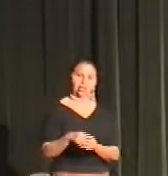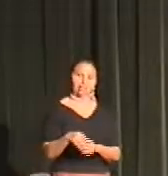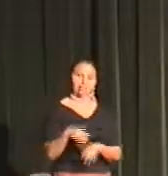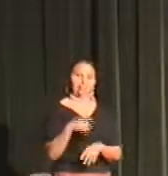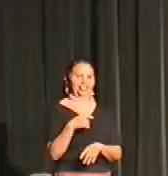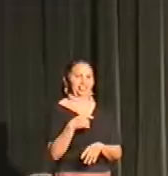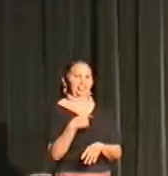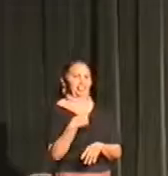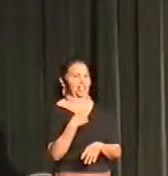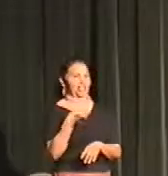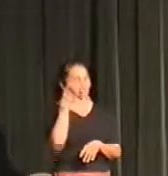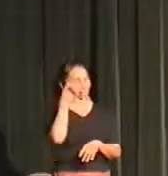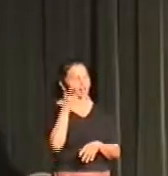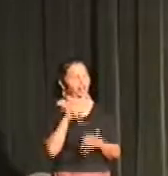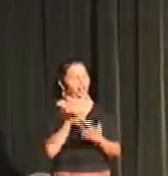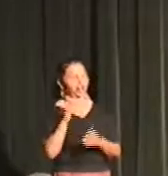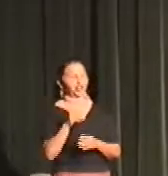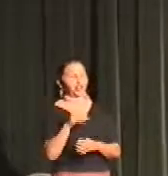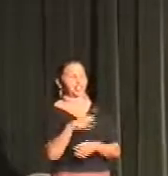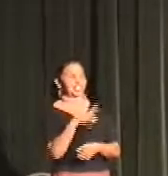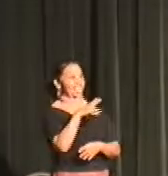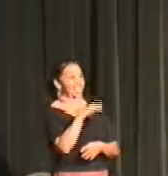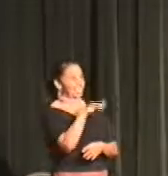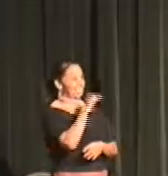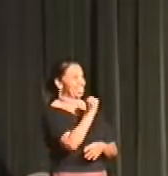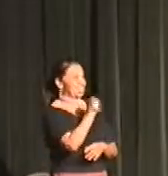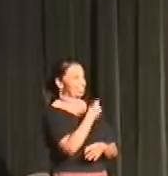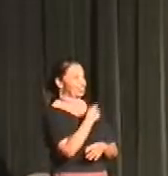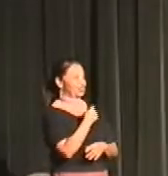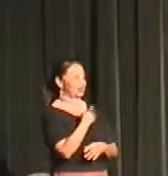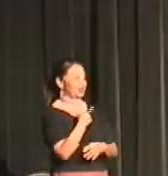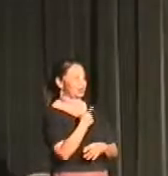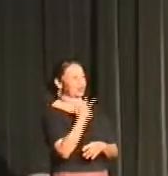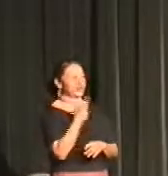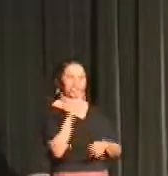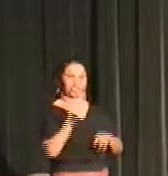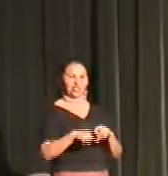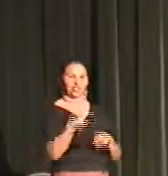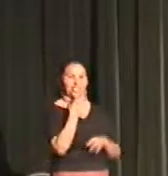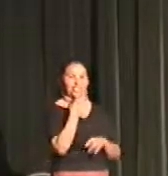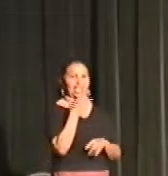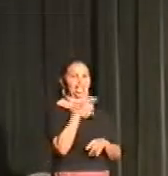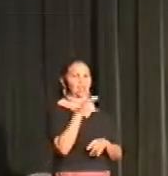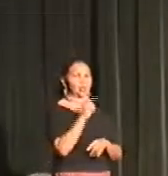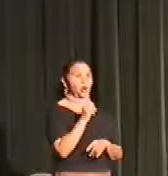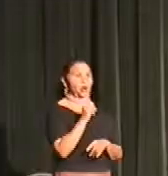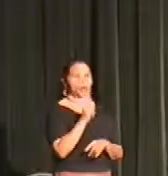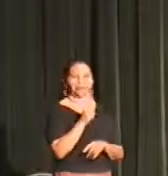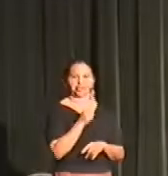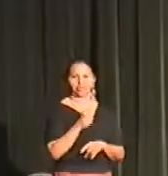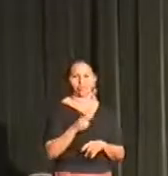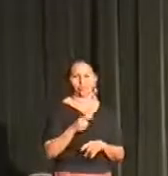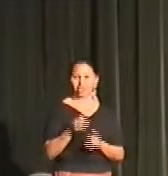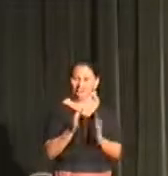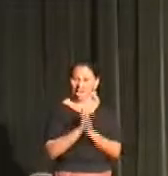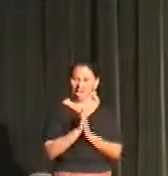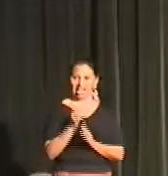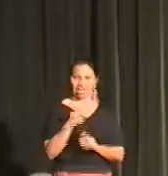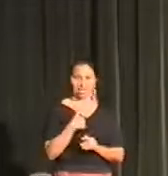AA request. And she said, you know, June, when you asked me to be your sponsor, she said, you know, I knew you were not going to make it. She said, I knew that someone